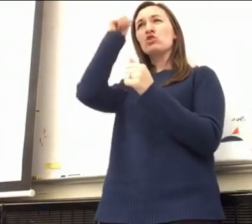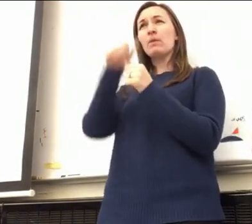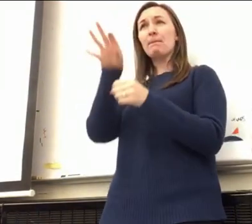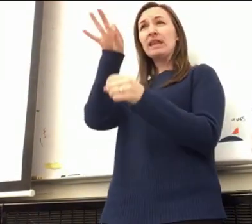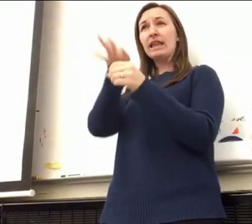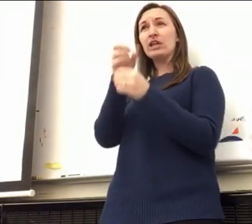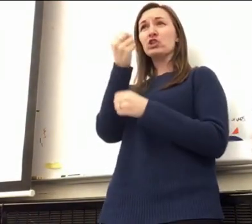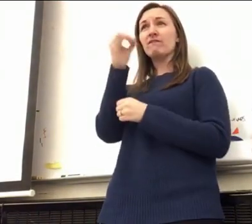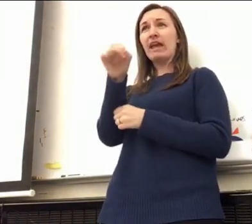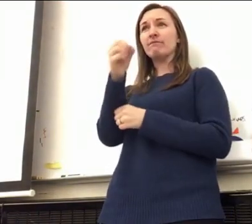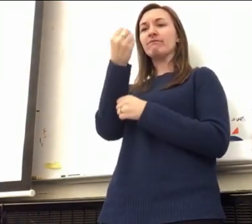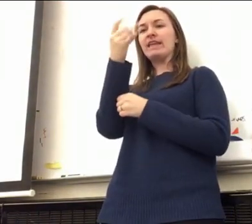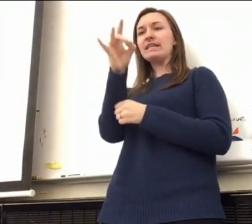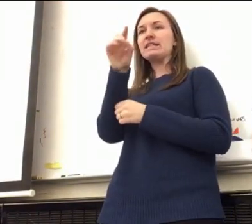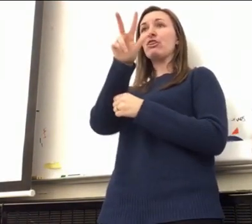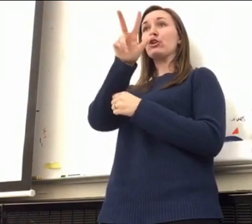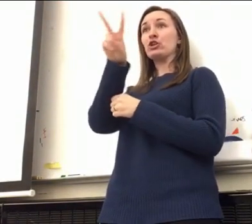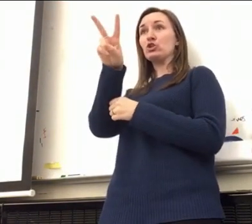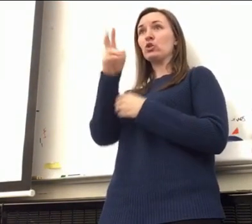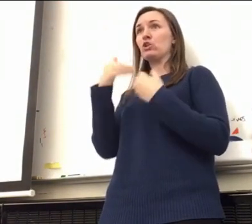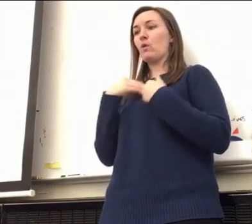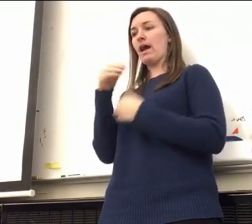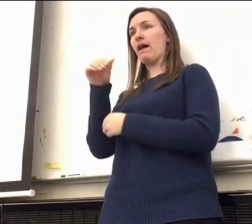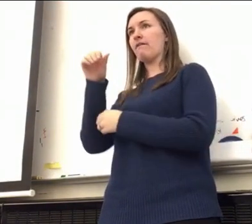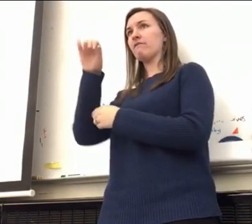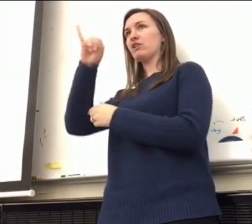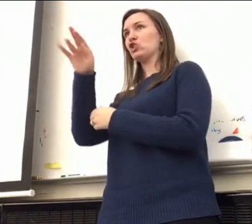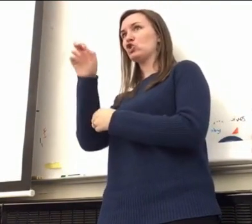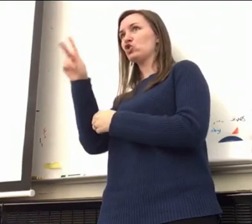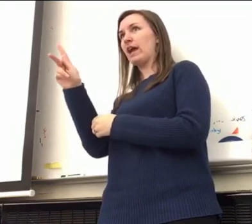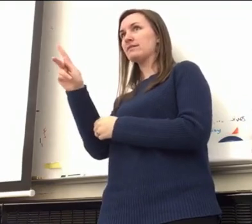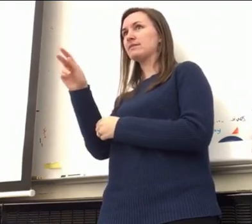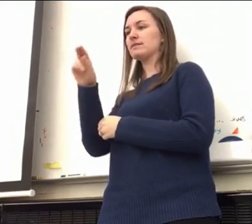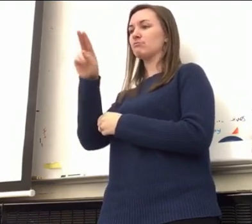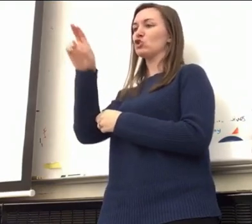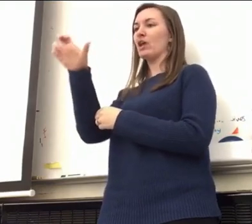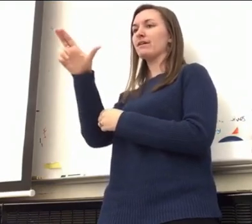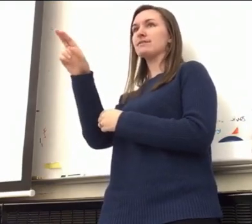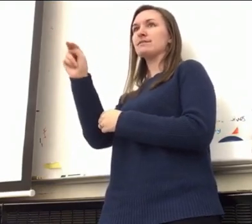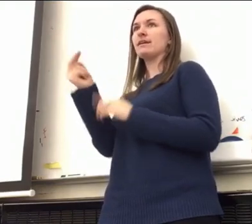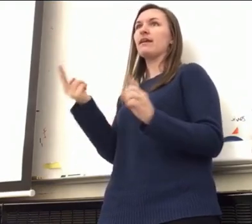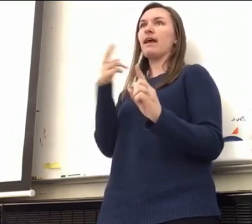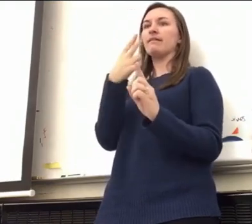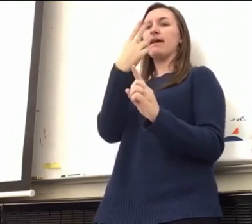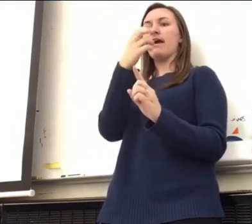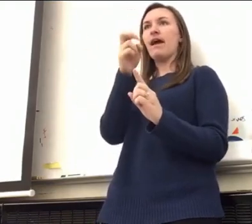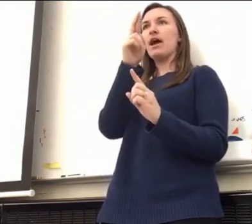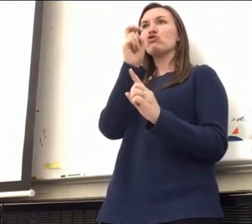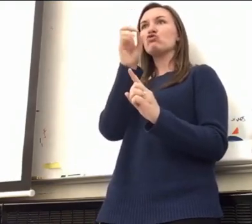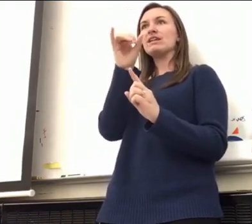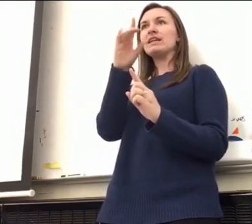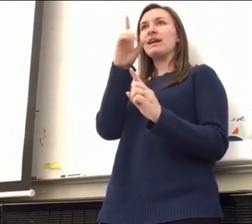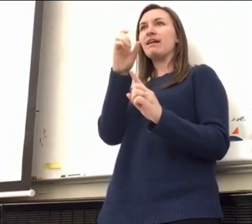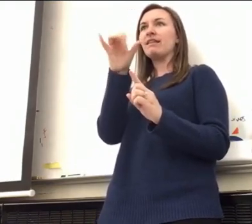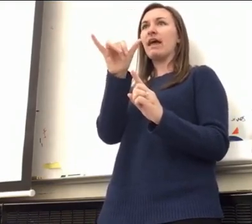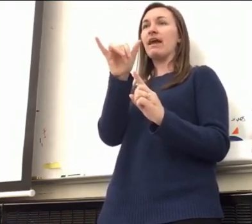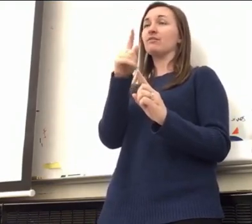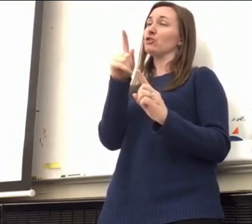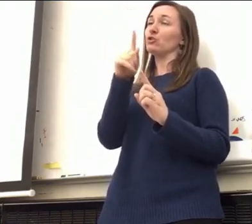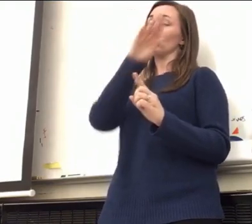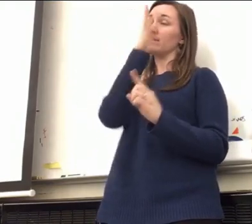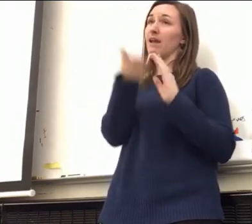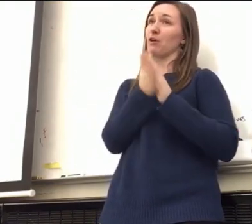of 1832, you got Andrew Jackson over here, and who's this guy? Henry Clay. Henry Clay, right? The greatest president who never